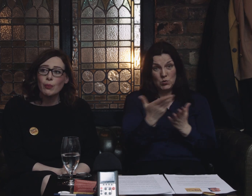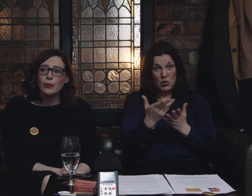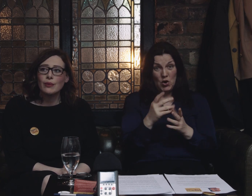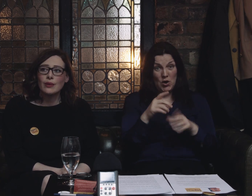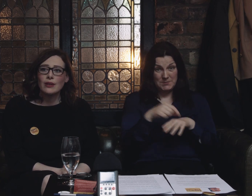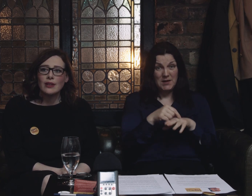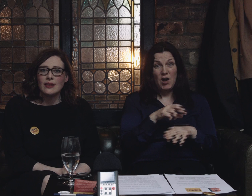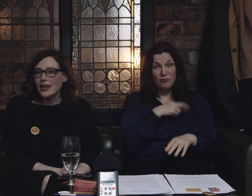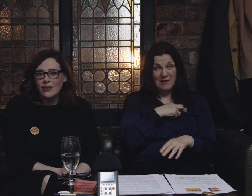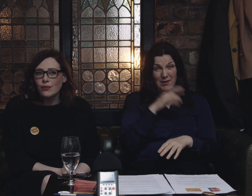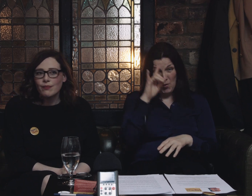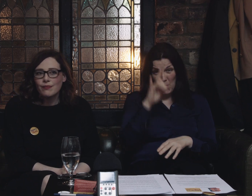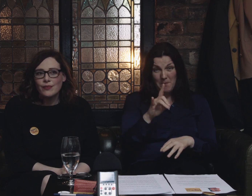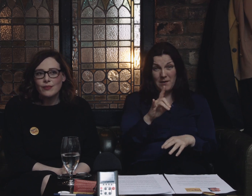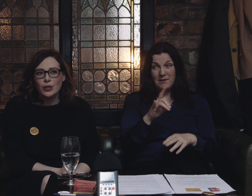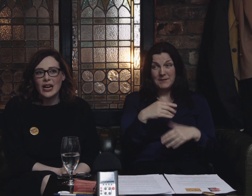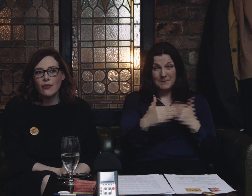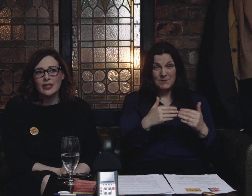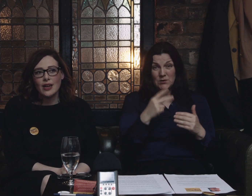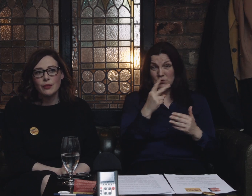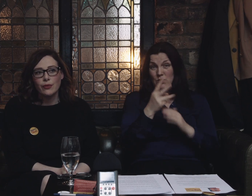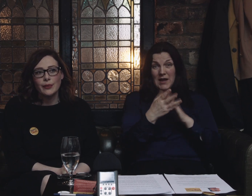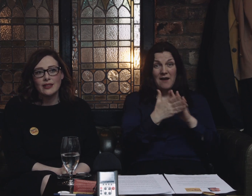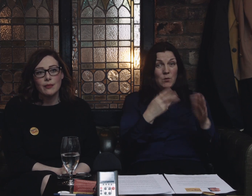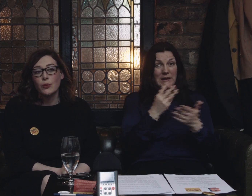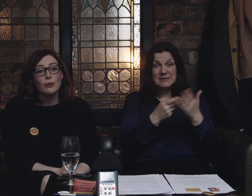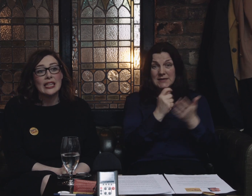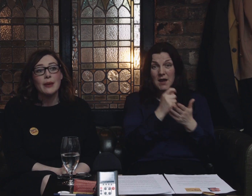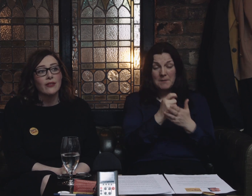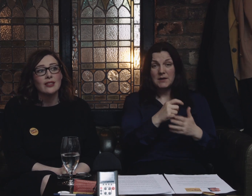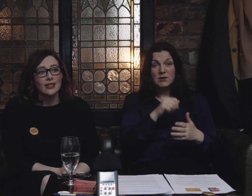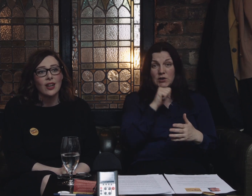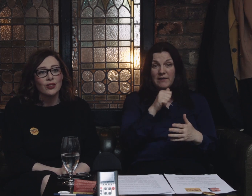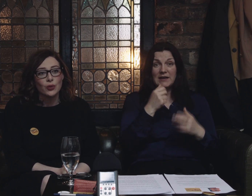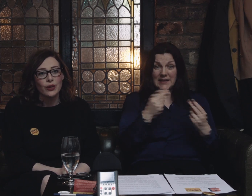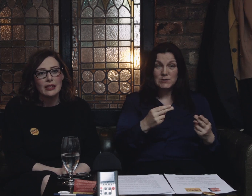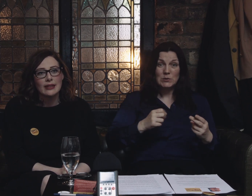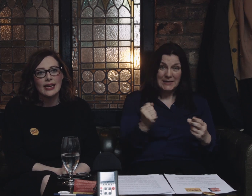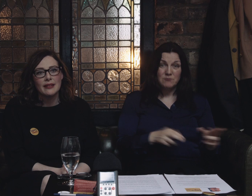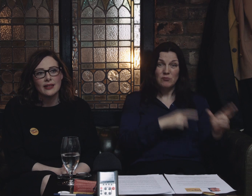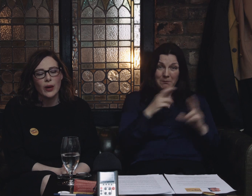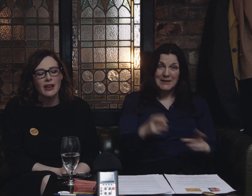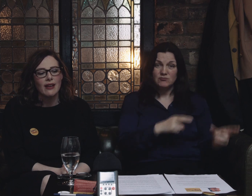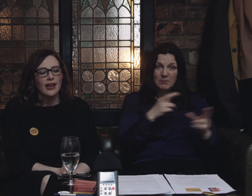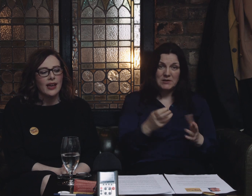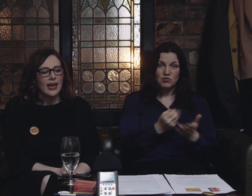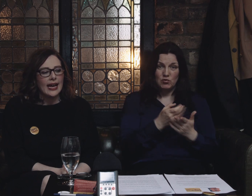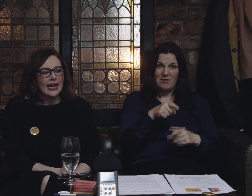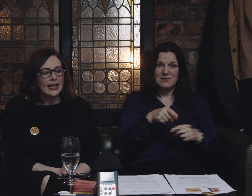really hope that in 2.5 weeks' time, 3 weeks' time, you won't keep having to tell your story this